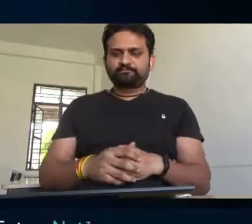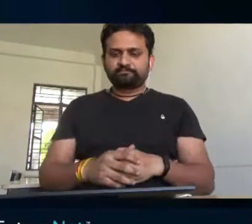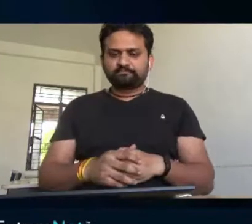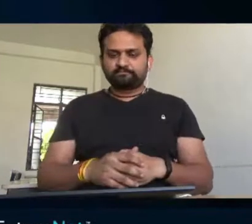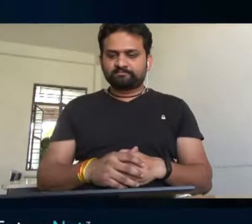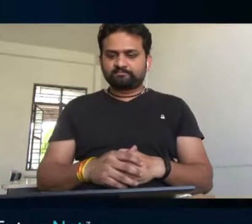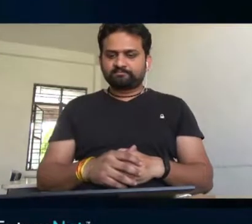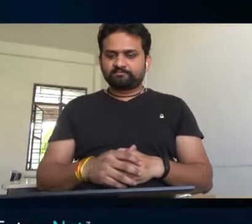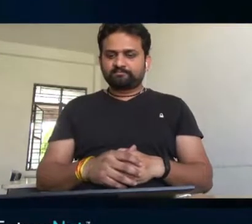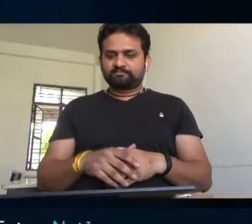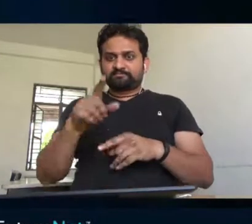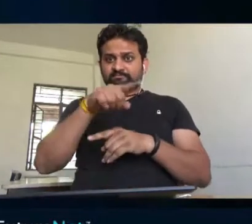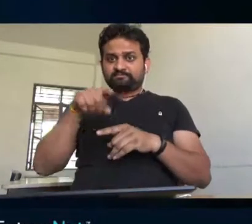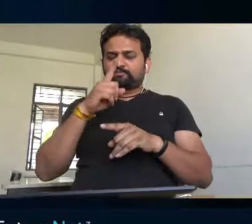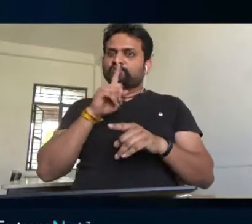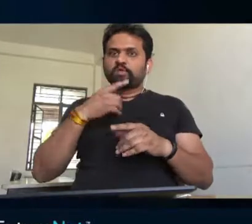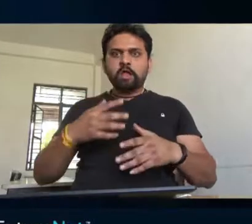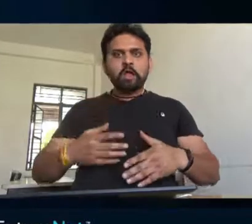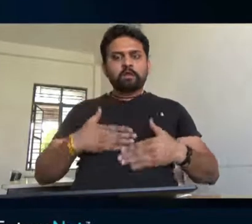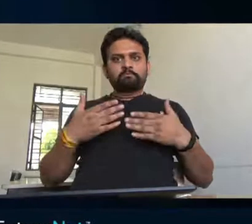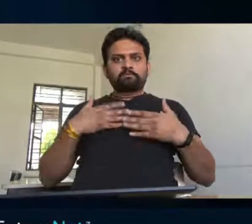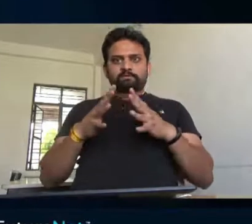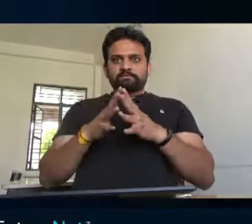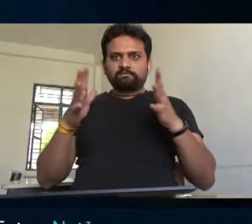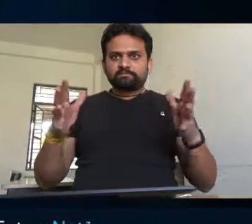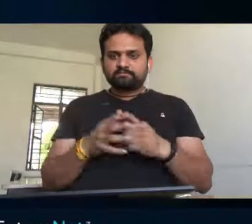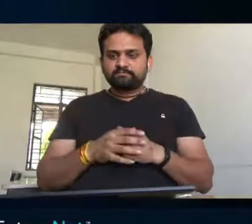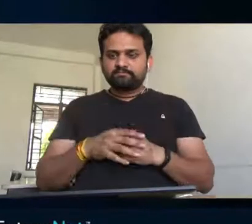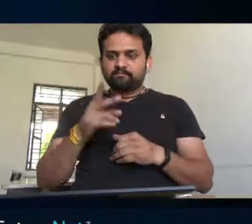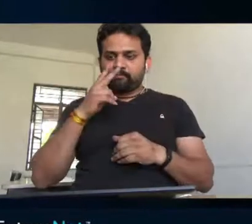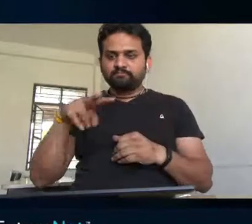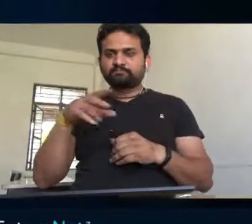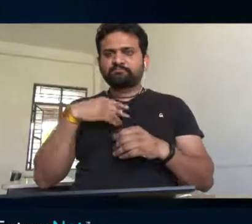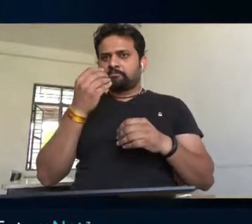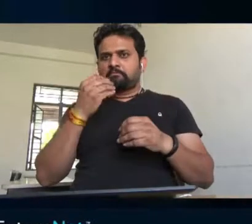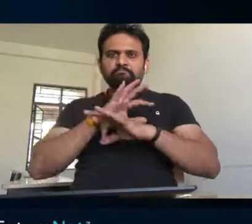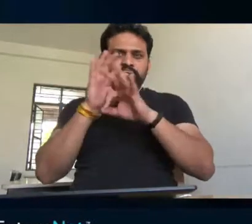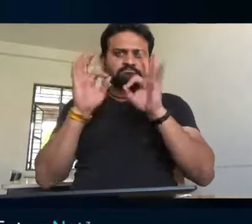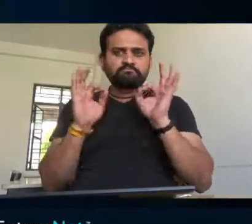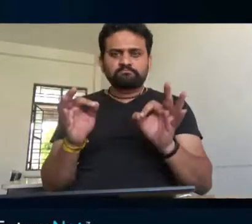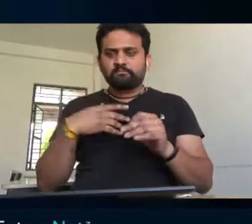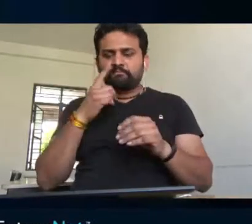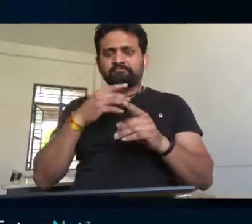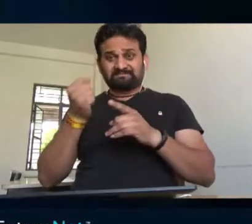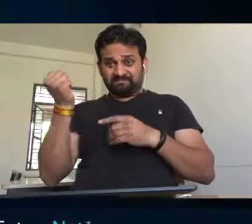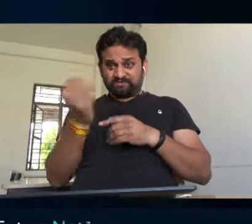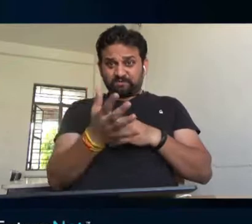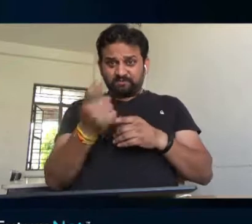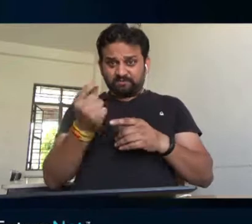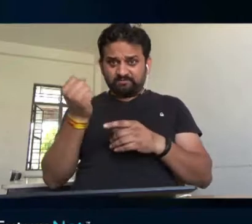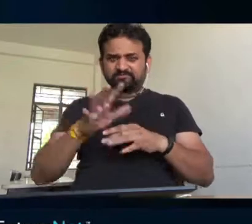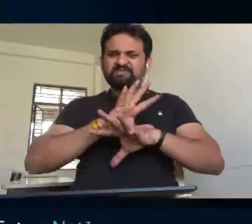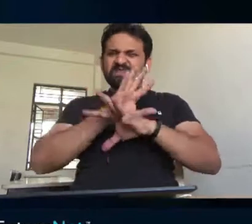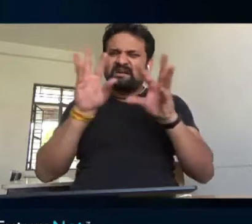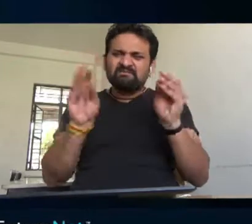the FC Barcelona. No, that is not the football FC Barcelona, that is the futsal FC Barcelona, but it is FC Barcelona.